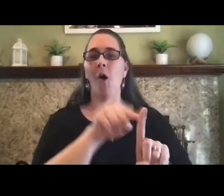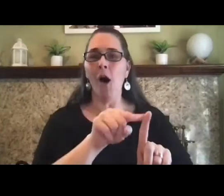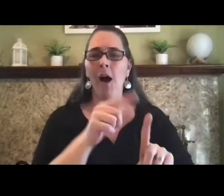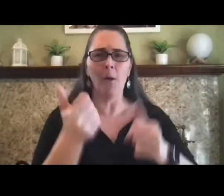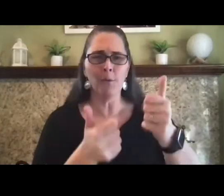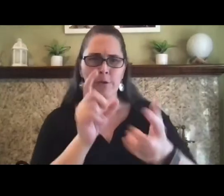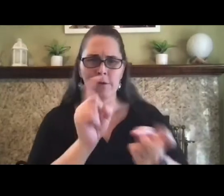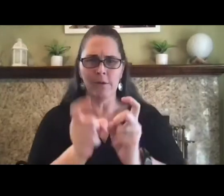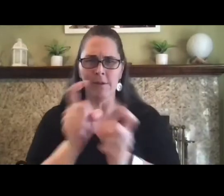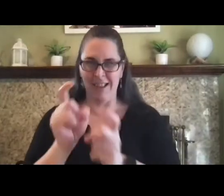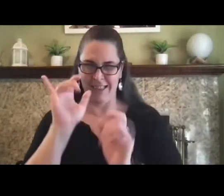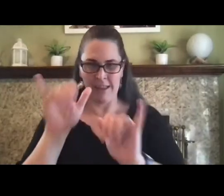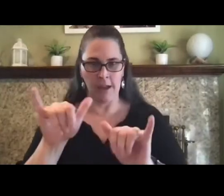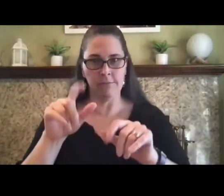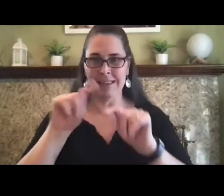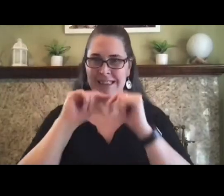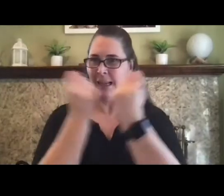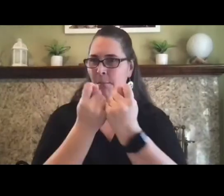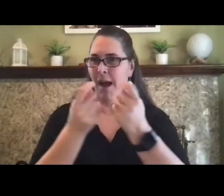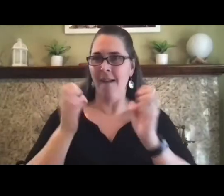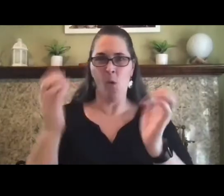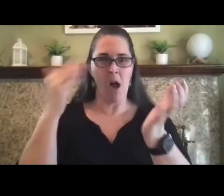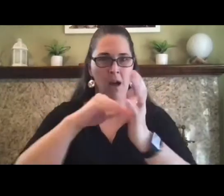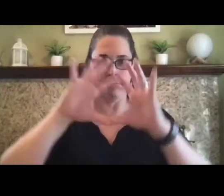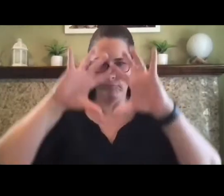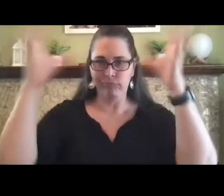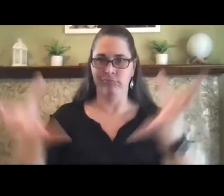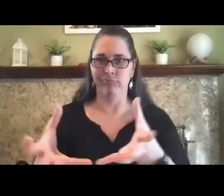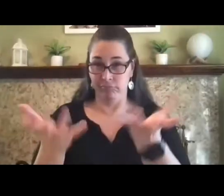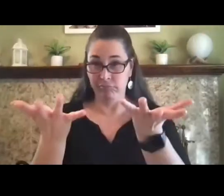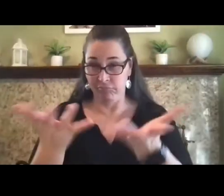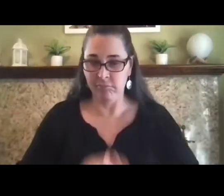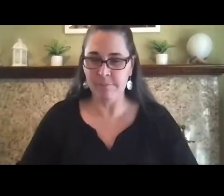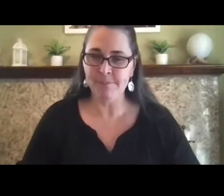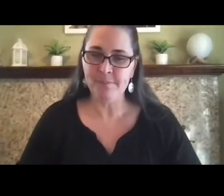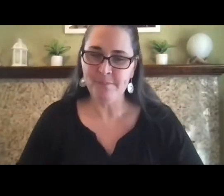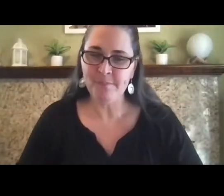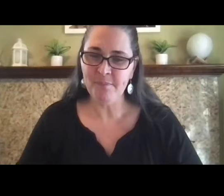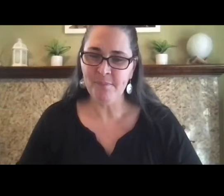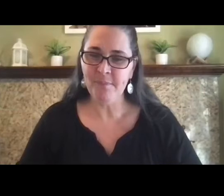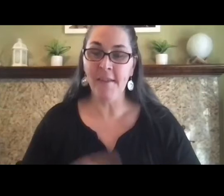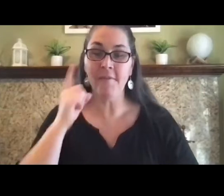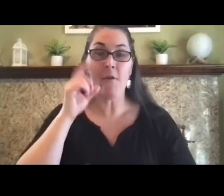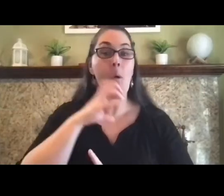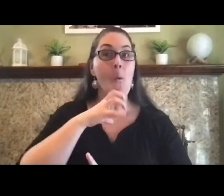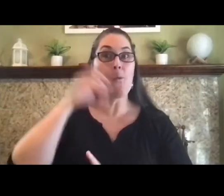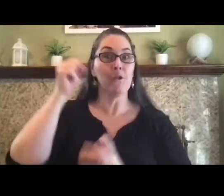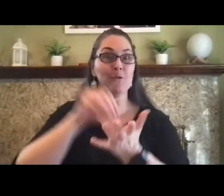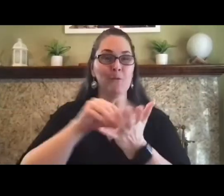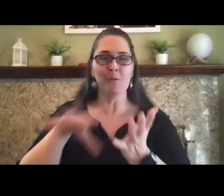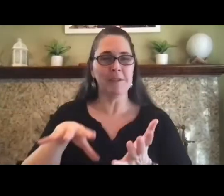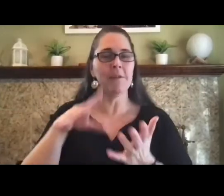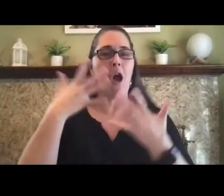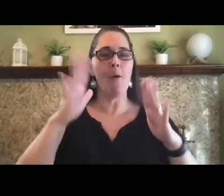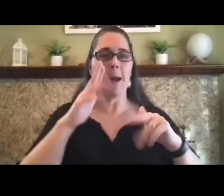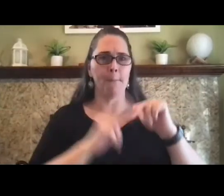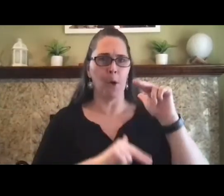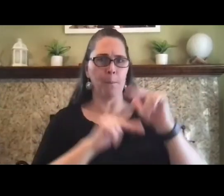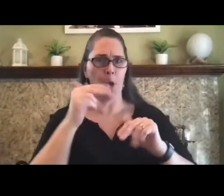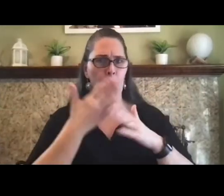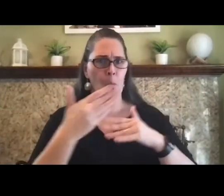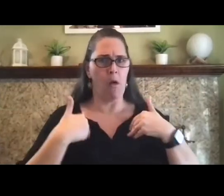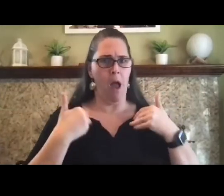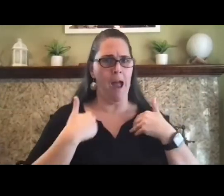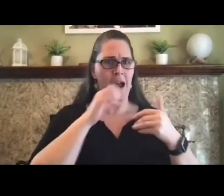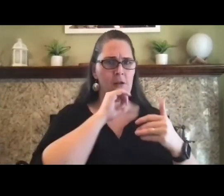give tools when needed or provide resources on how to intervene early with coping skills. This requires a full team effort.